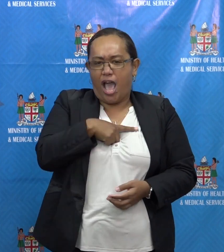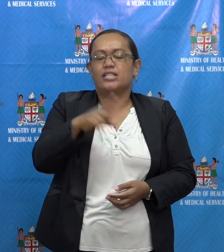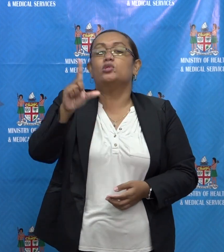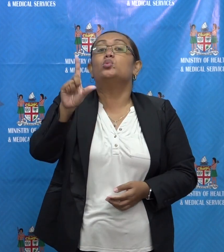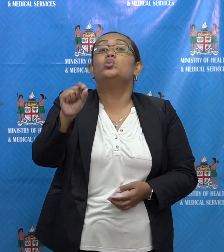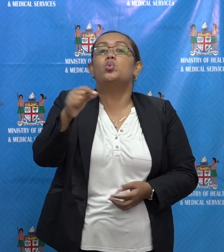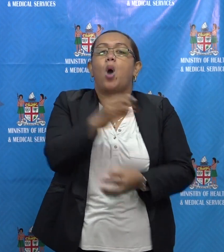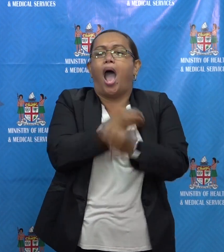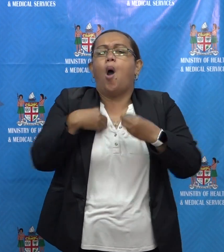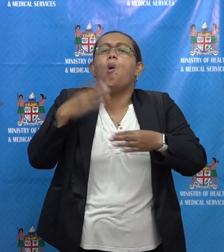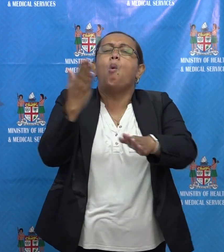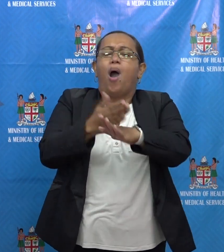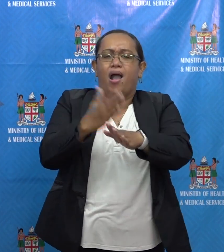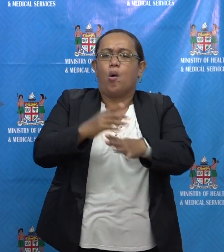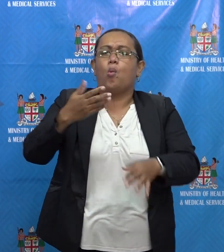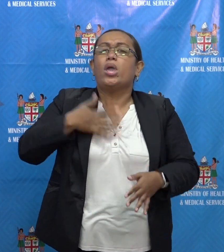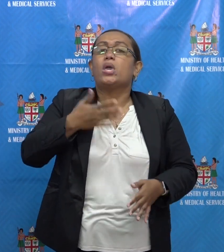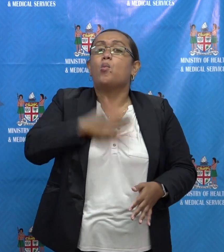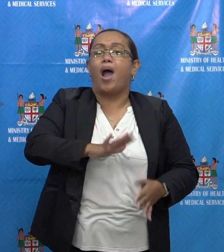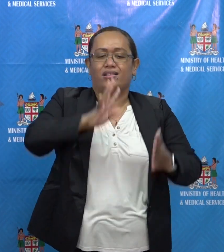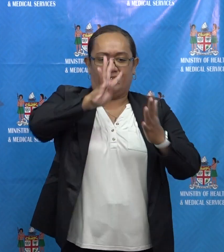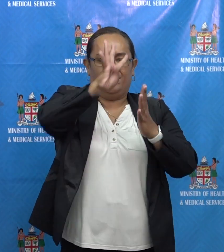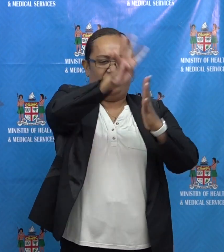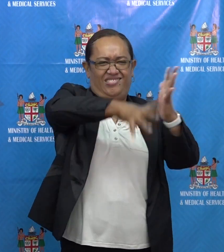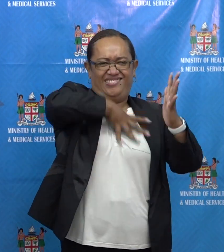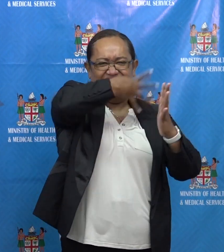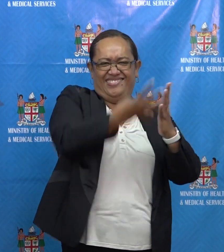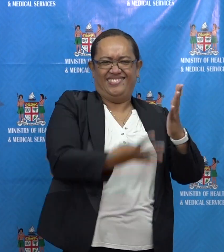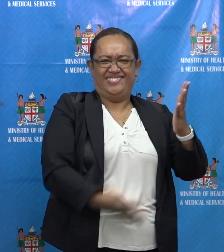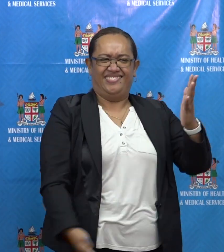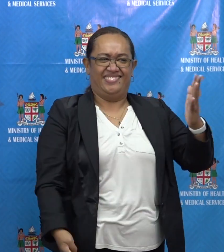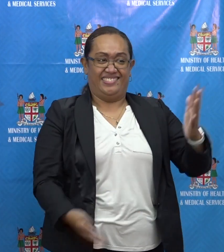screening programs at targeted places.